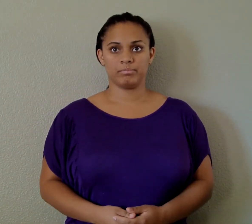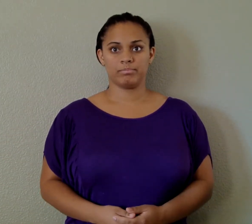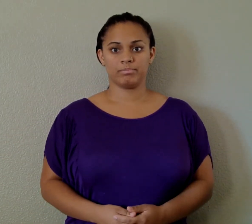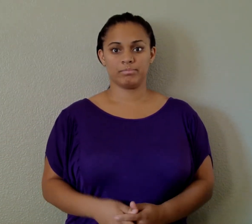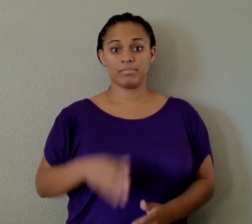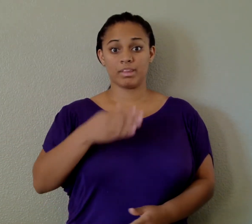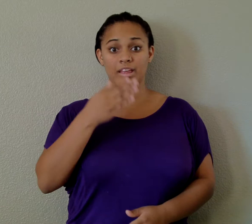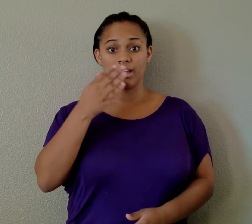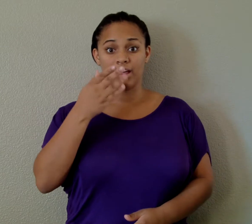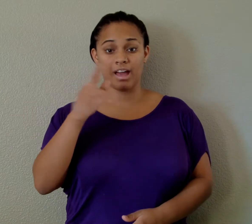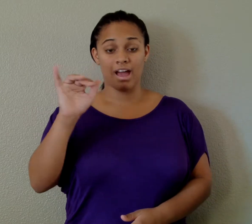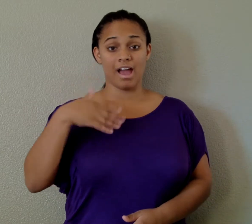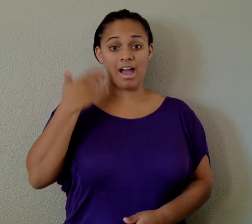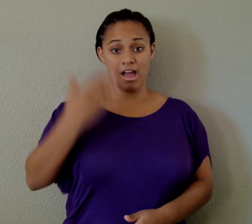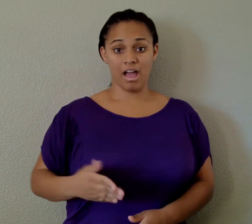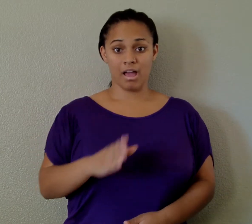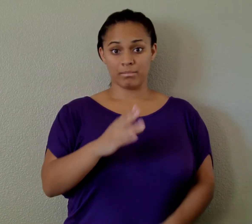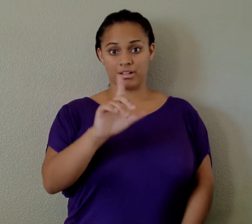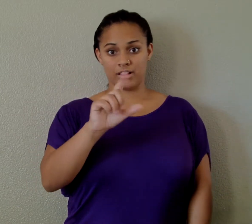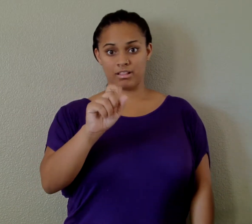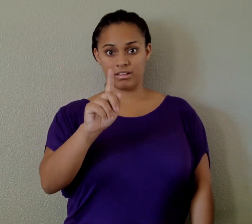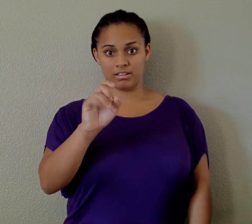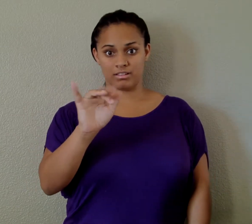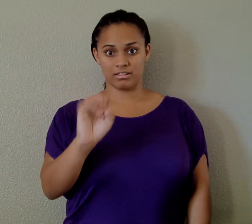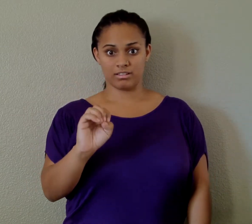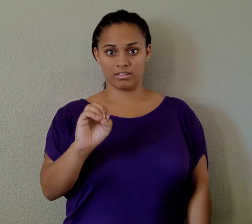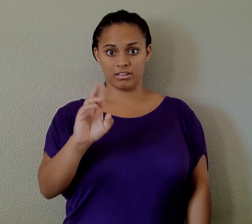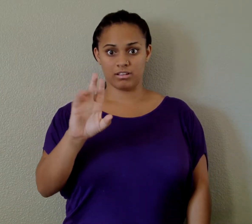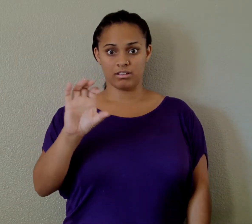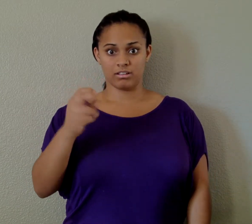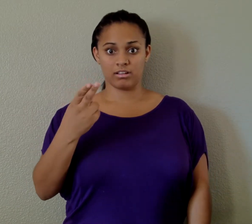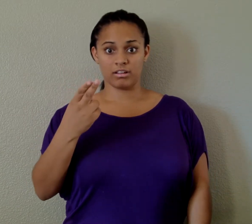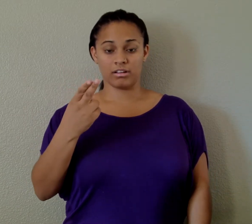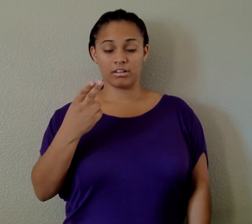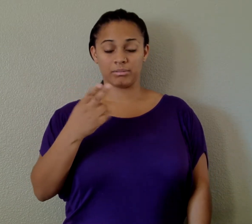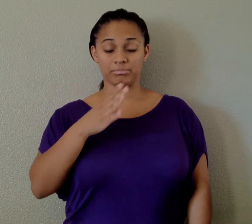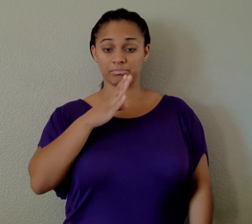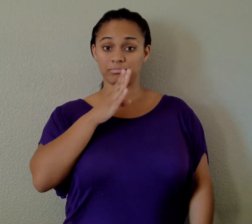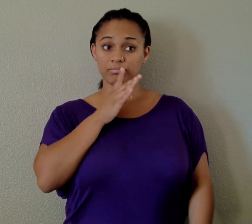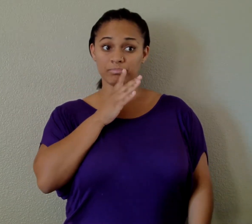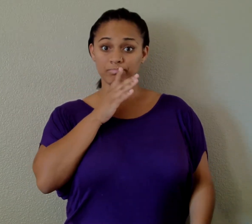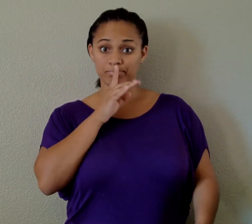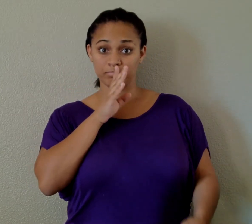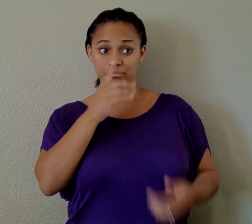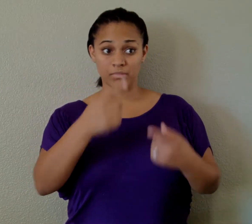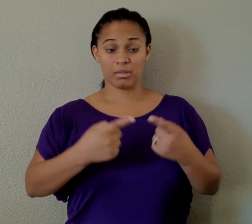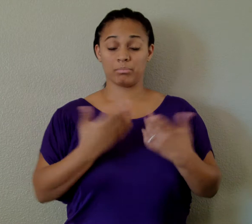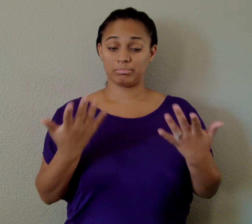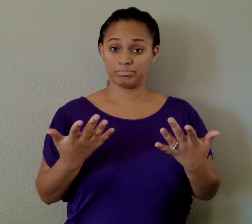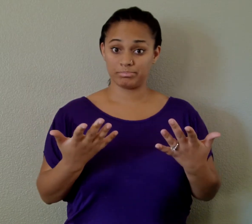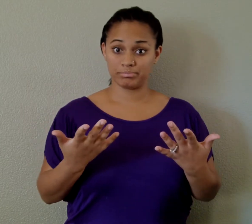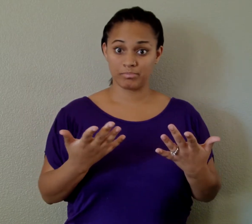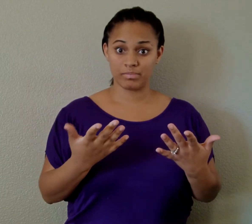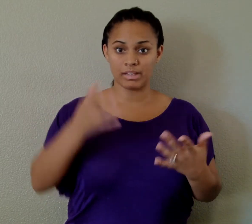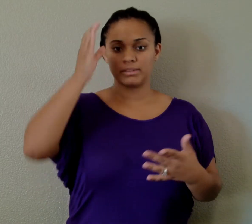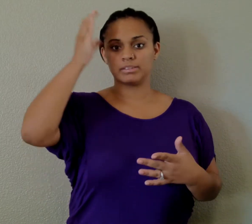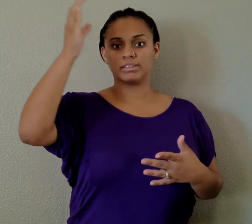Hi there, I'm Leslie Rock, and I'm going to talk about creating reading, writing, and research assignments for students in